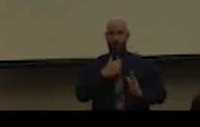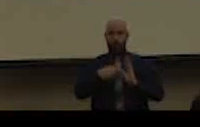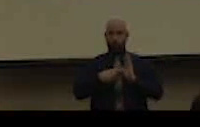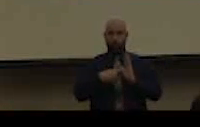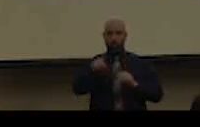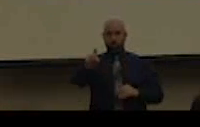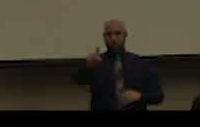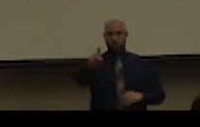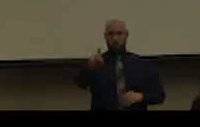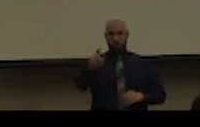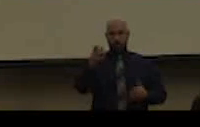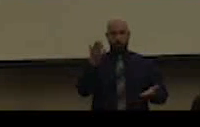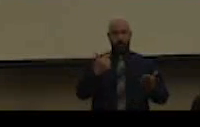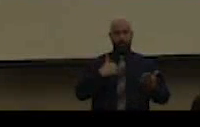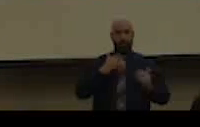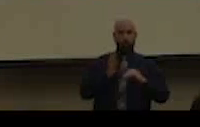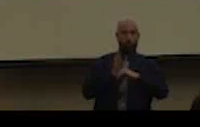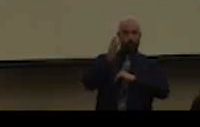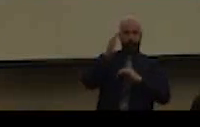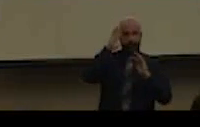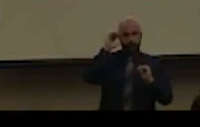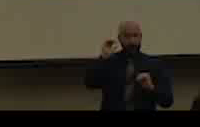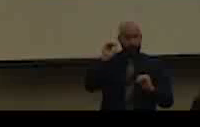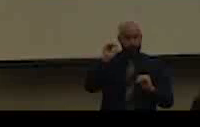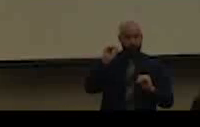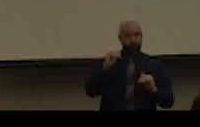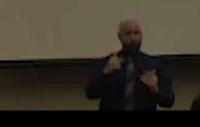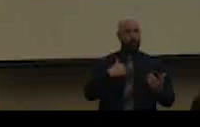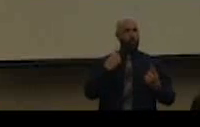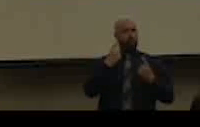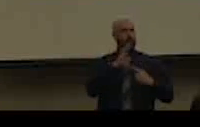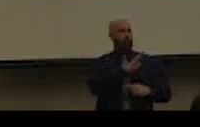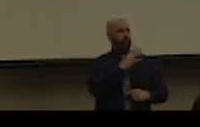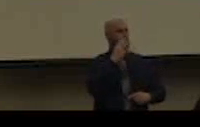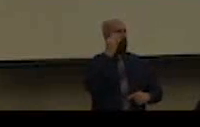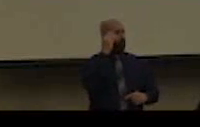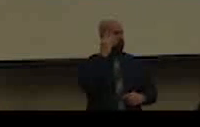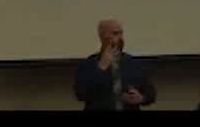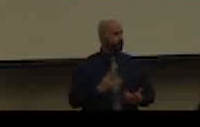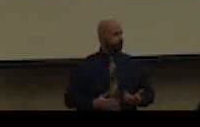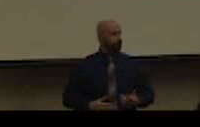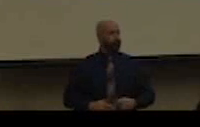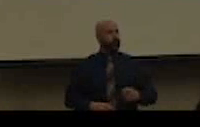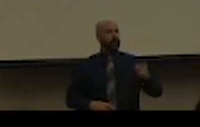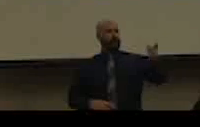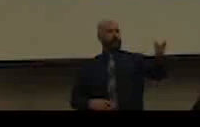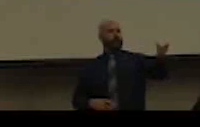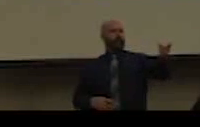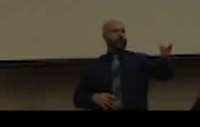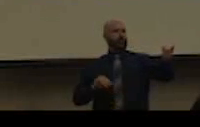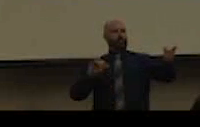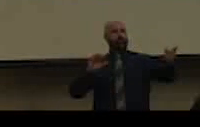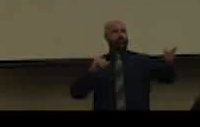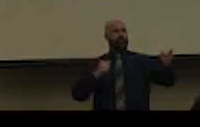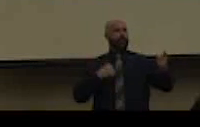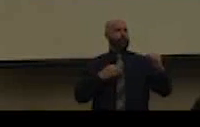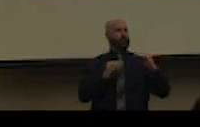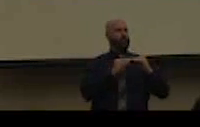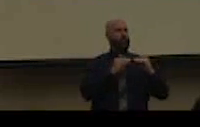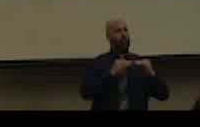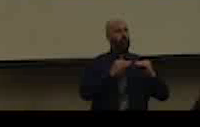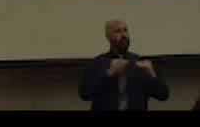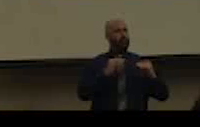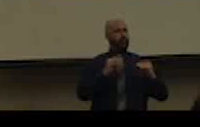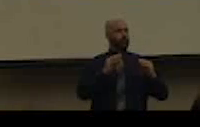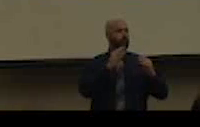I'm expecting too much, but just wondering what your thoughts are. Yeah, that was a more eloquently stated way of what I think we need to talk